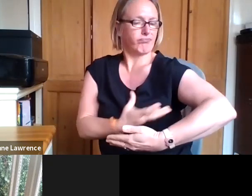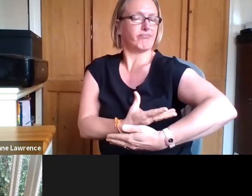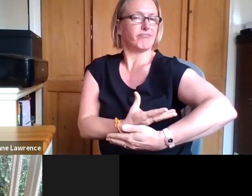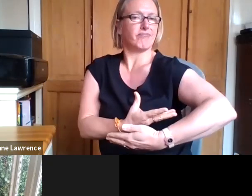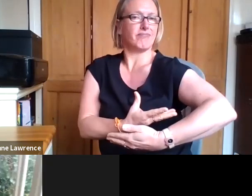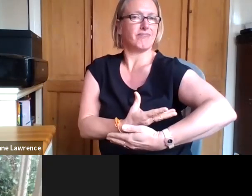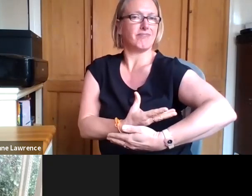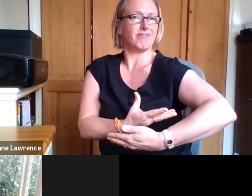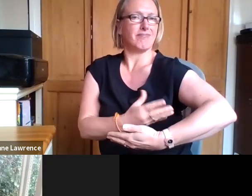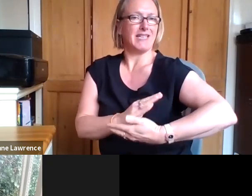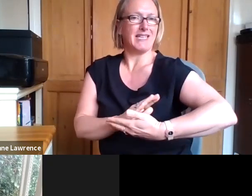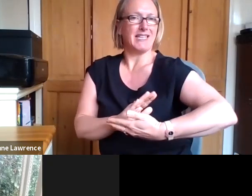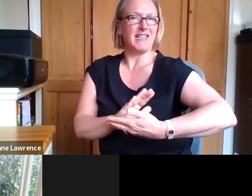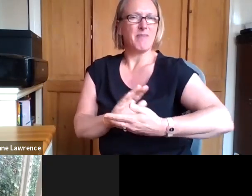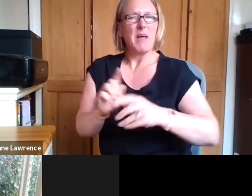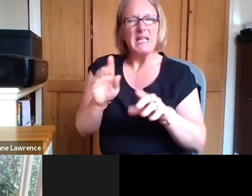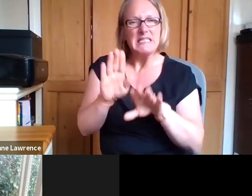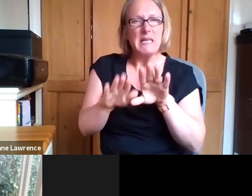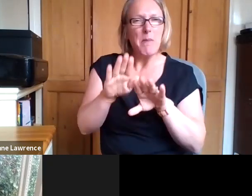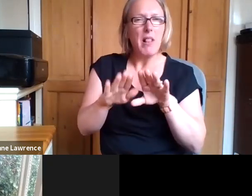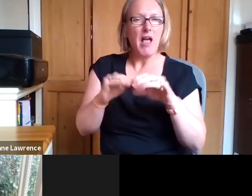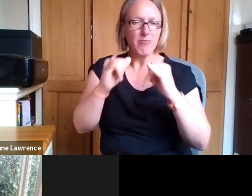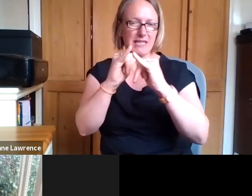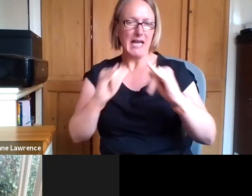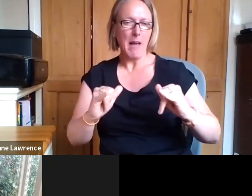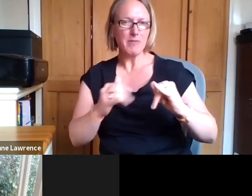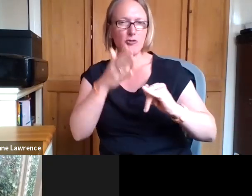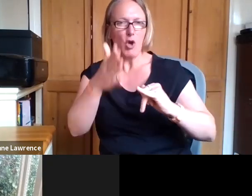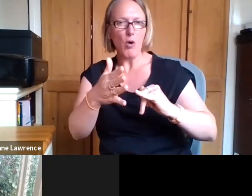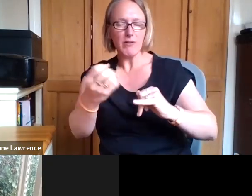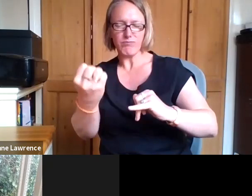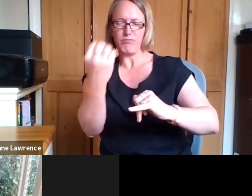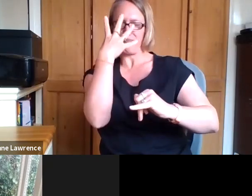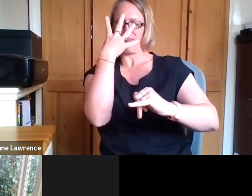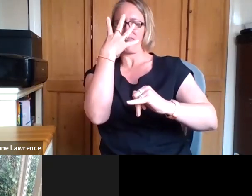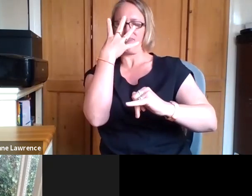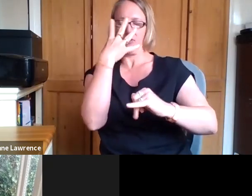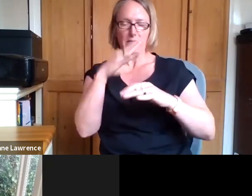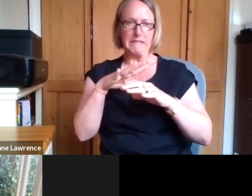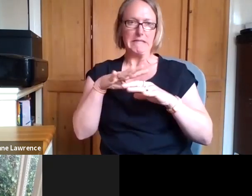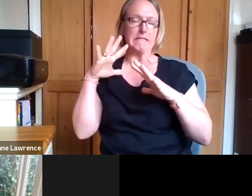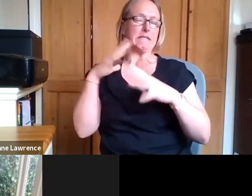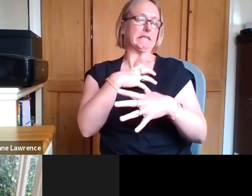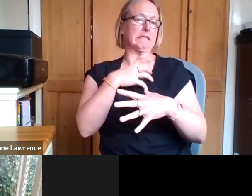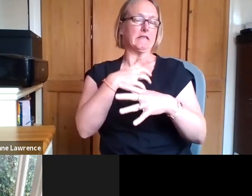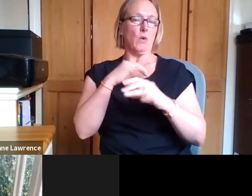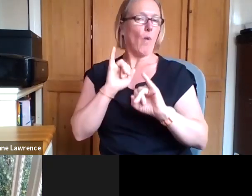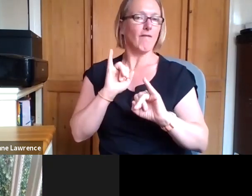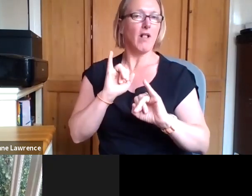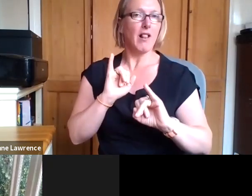like you're camping and you put the flashlight over your face and it looks like you're in a horror film. So that's not what we want at all.